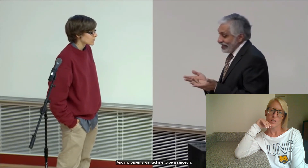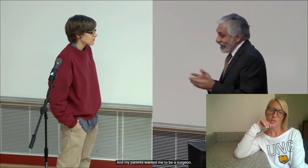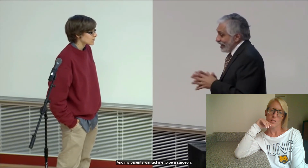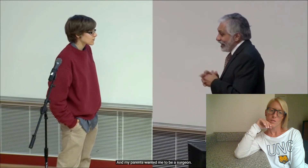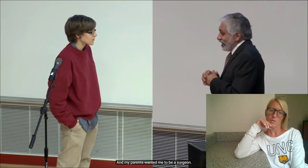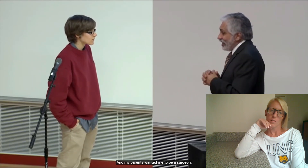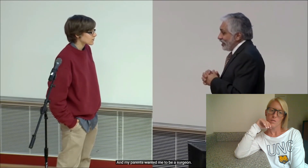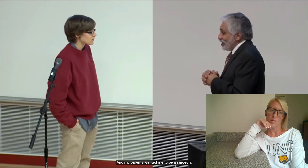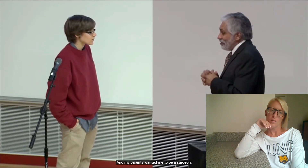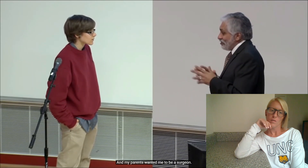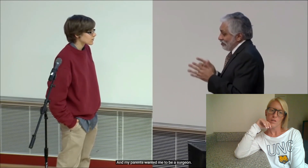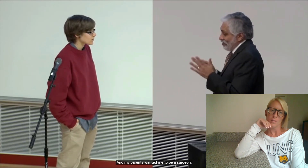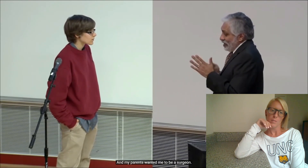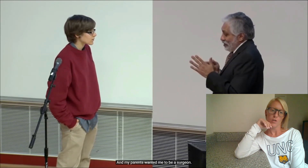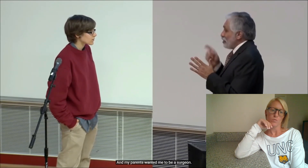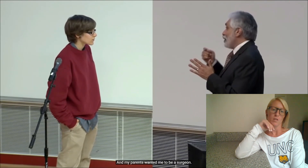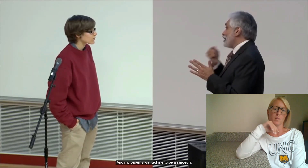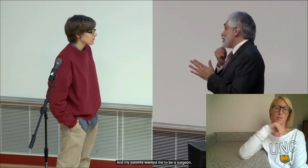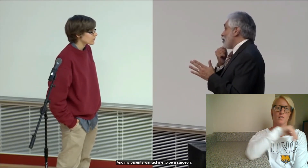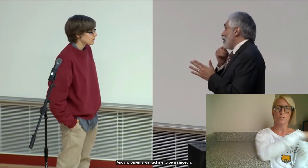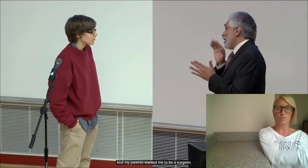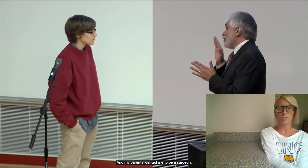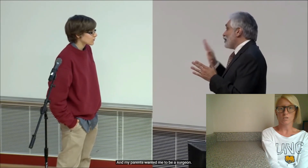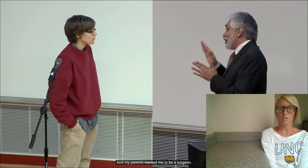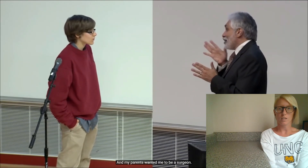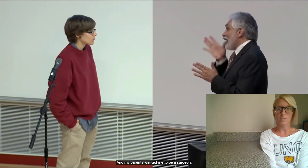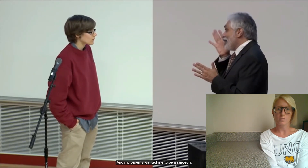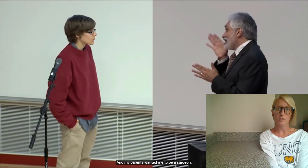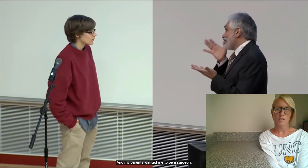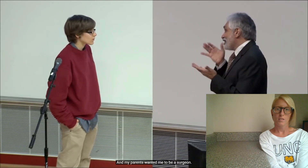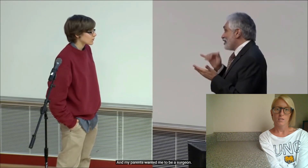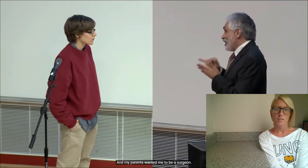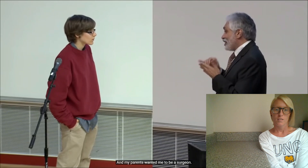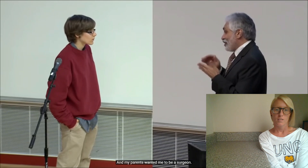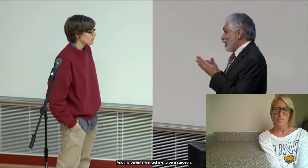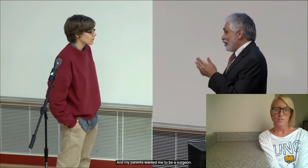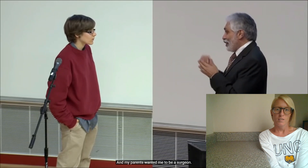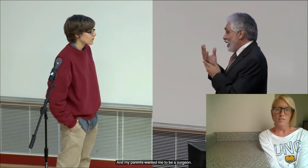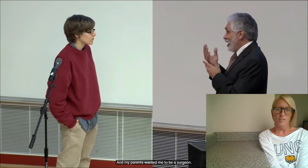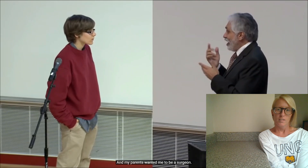And my parents wanted me to be a surgeon. And